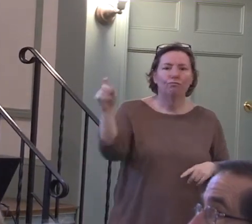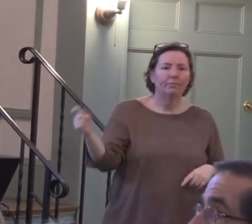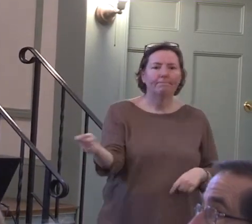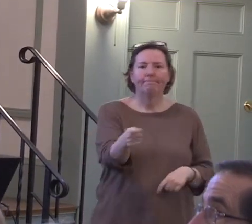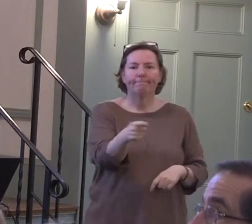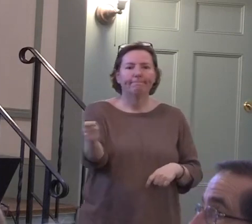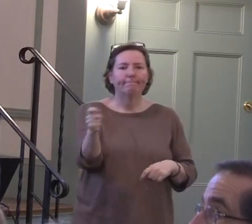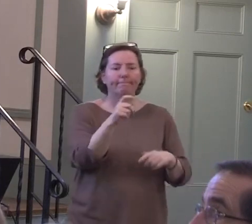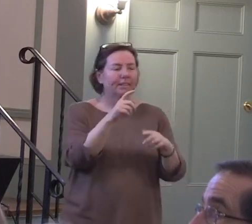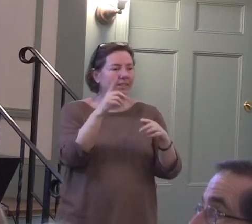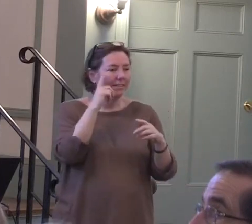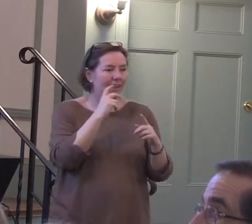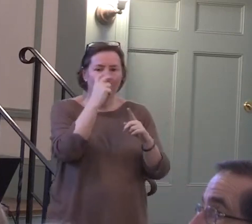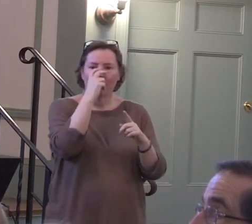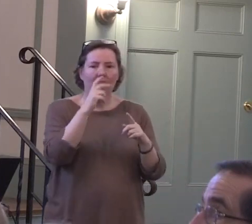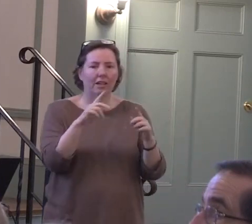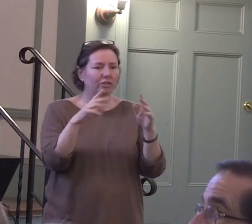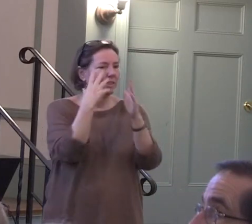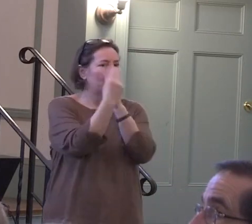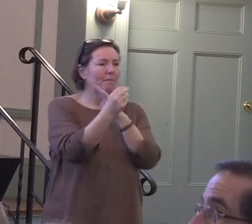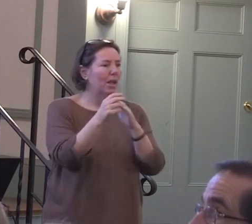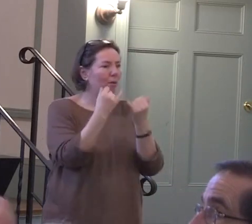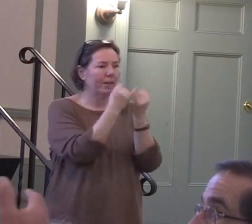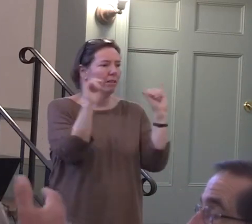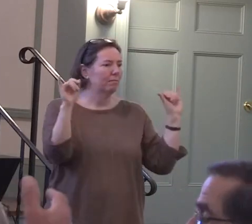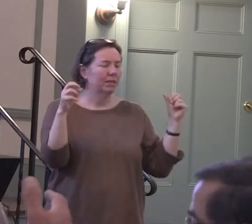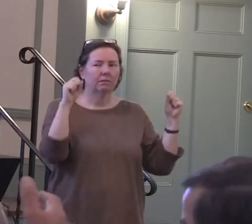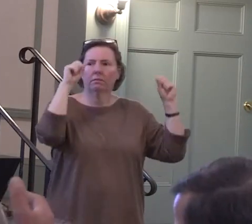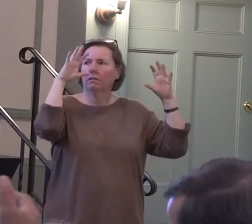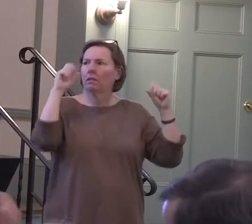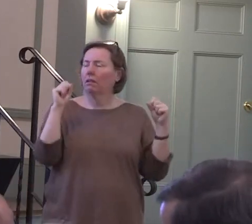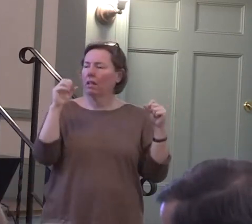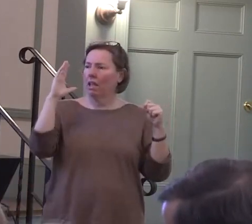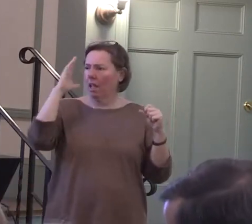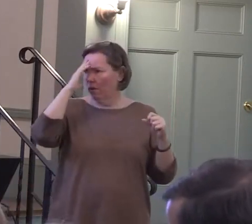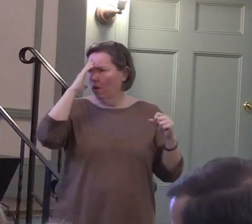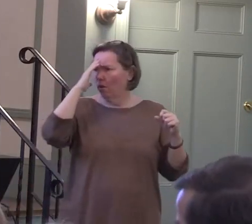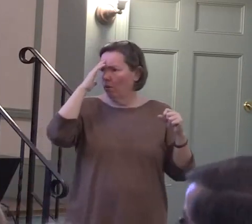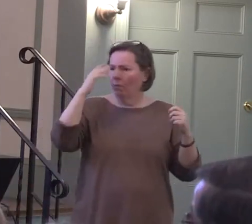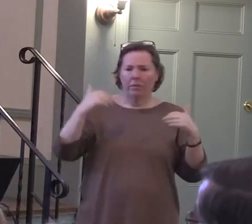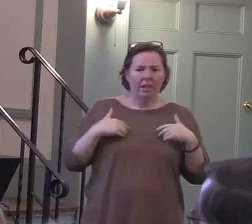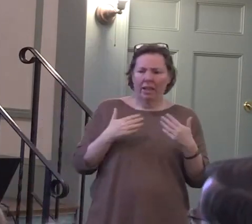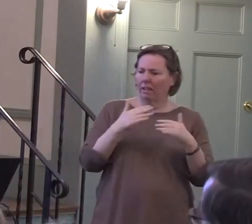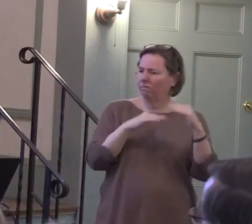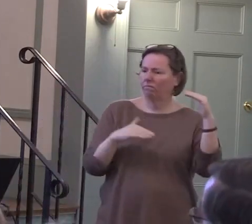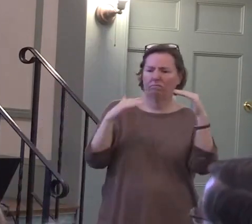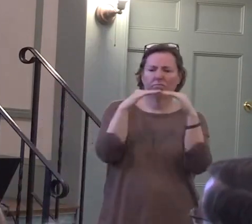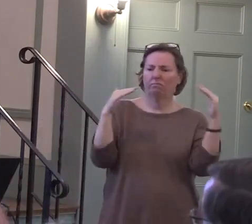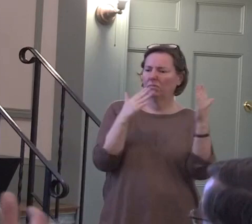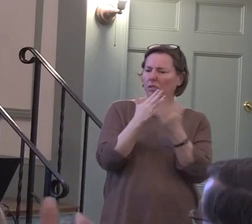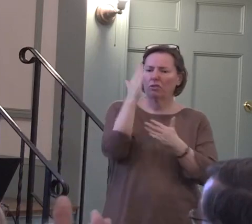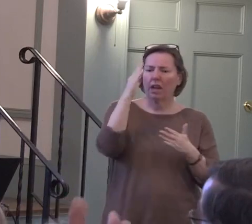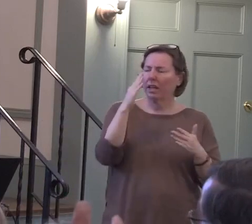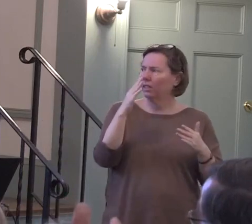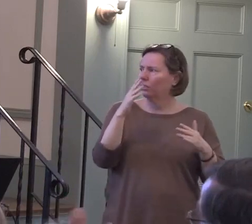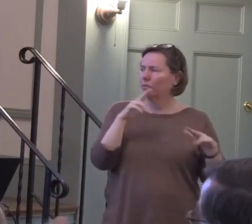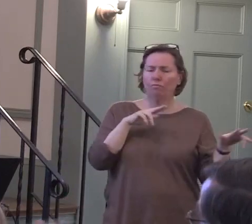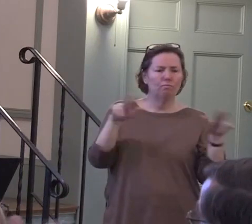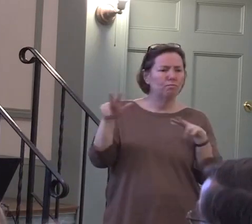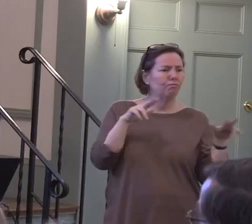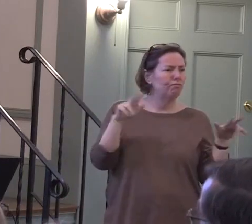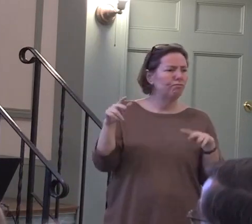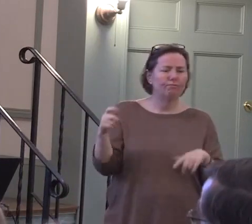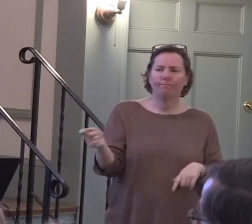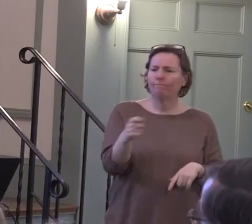the building and come out and know that they have every right to walk the